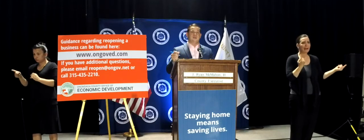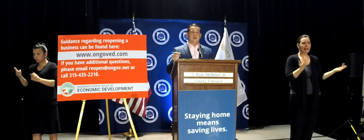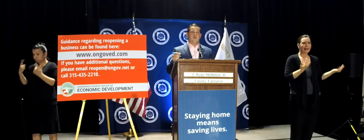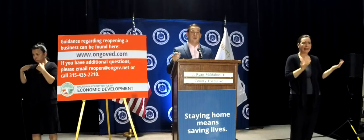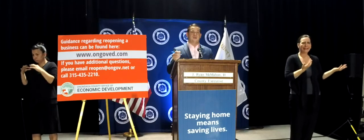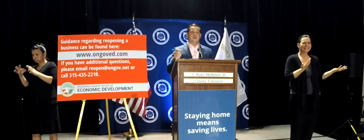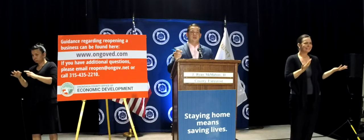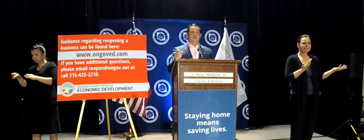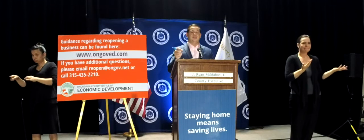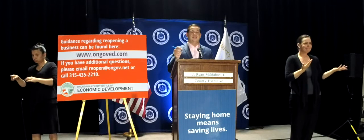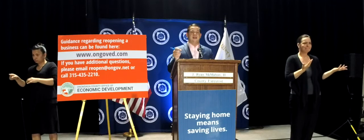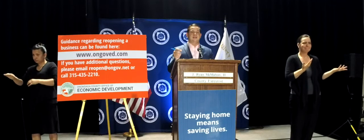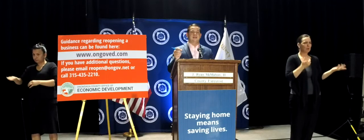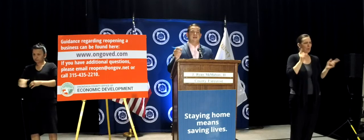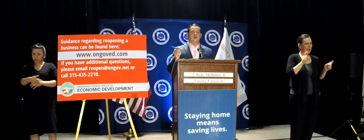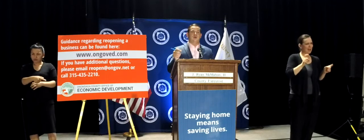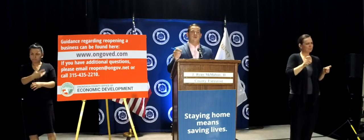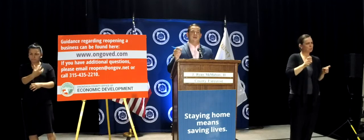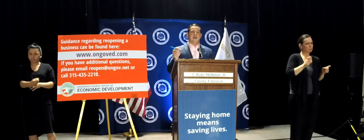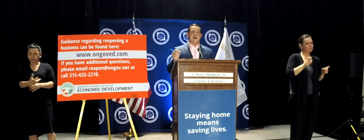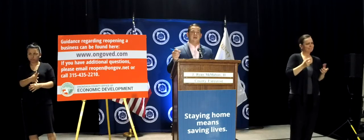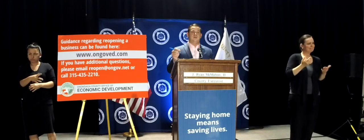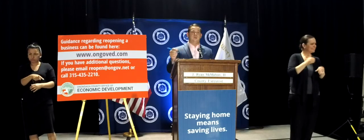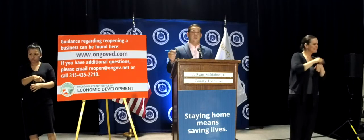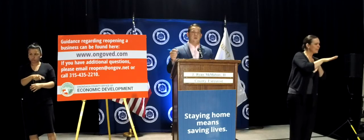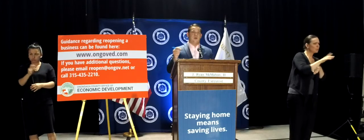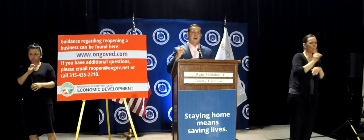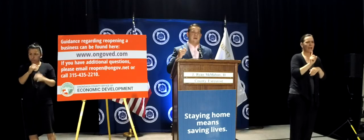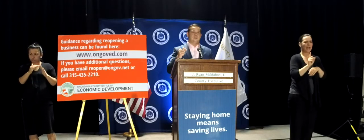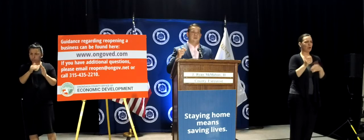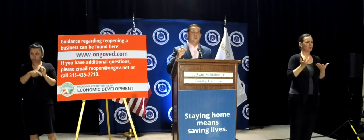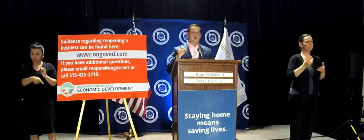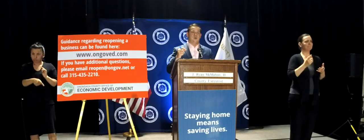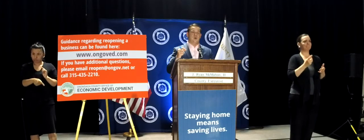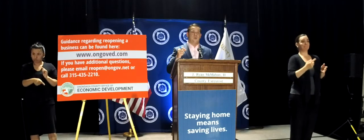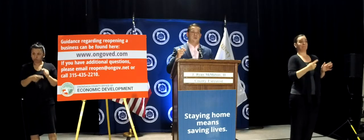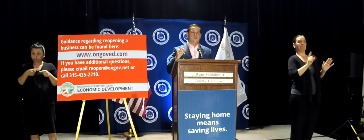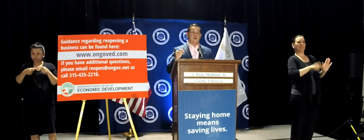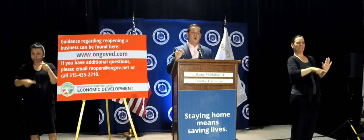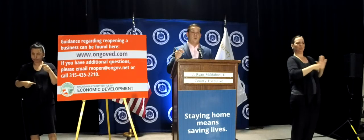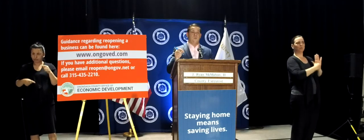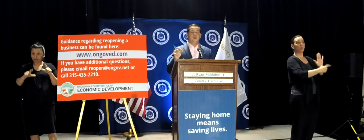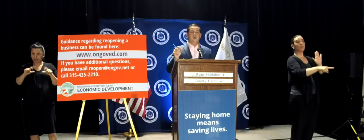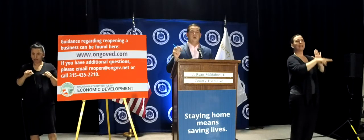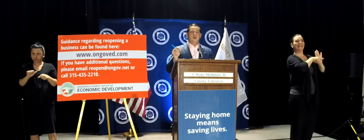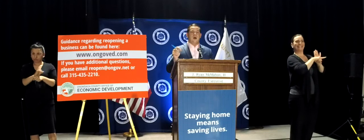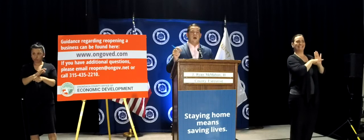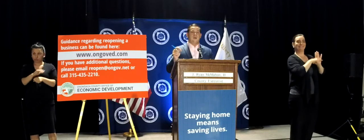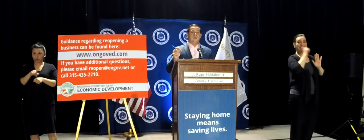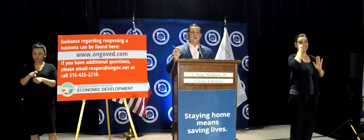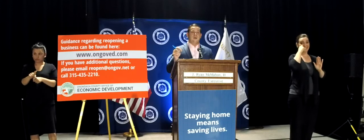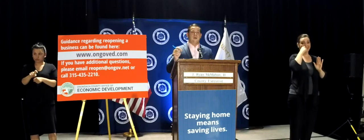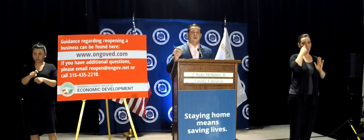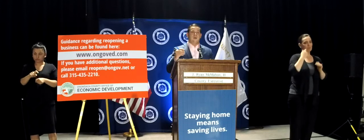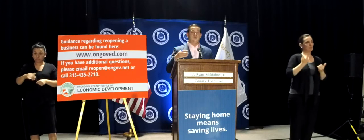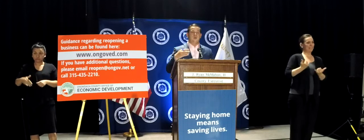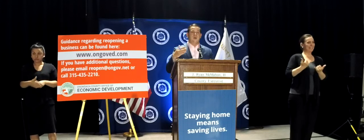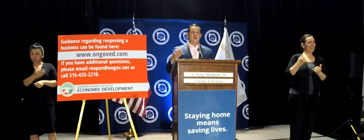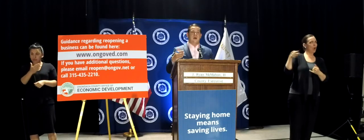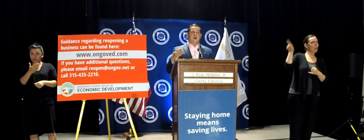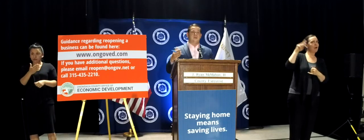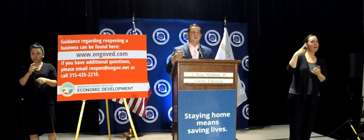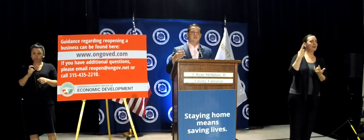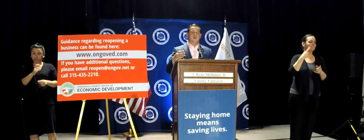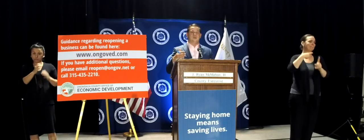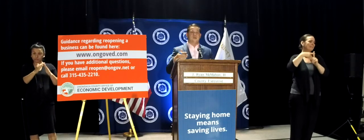has an executive order saying you need to test COVID negative to be able to go back to the nursing home, which is their home. As we